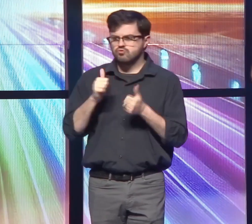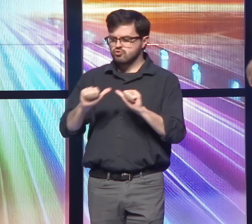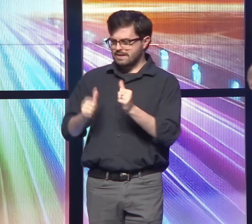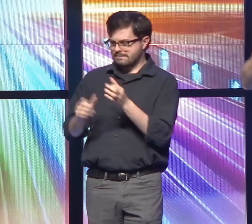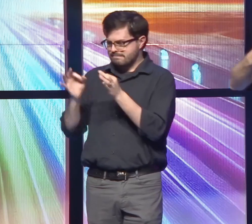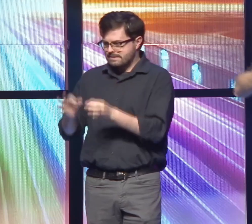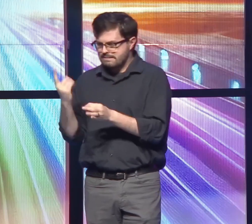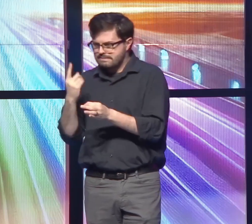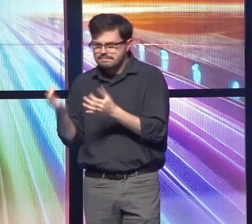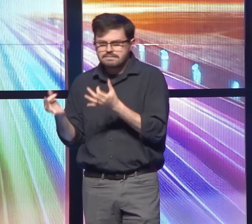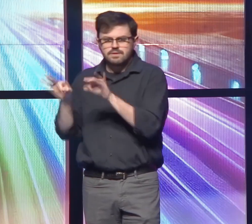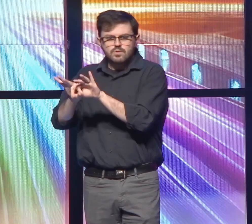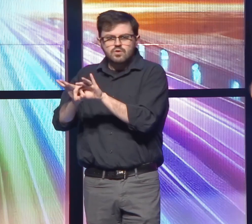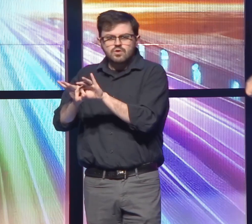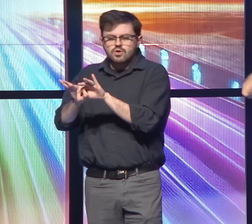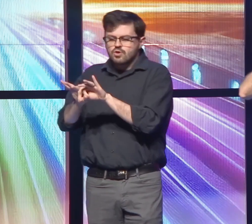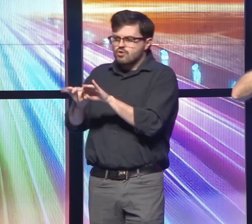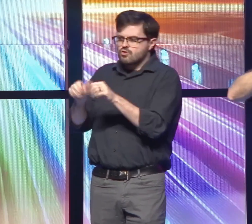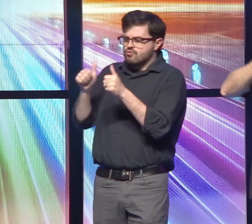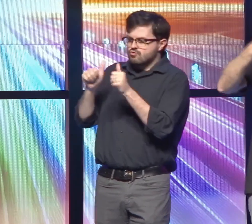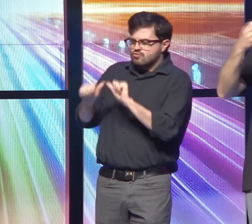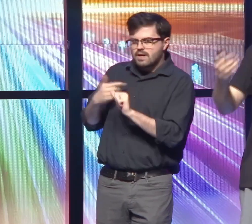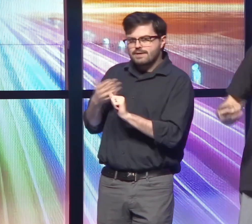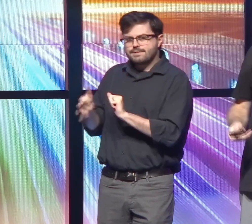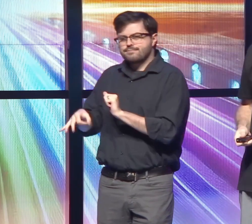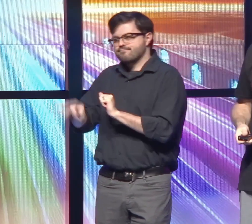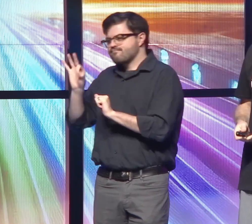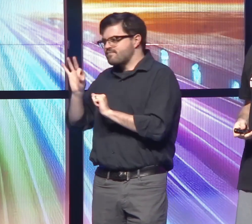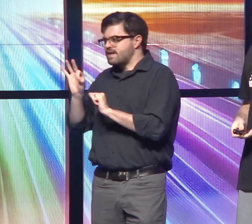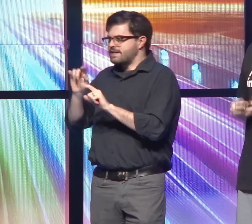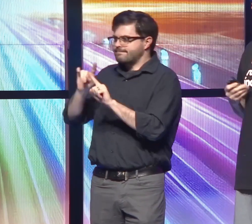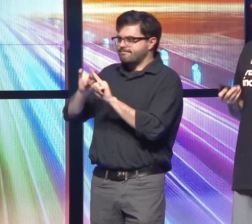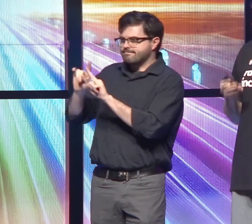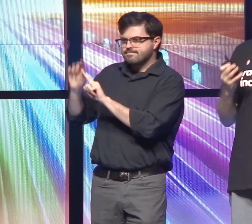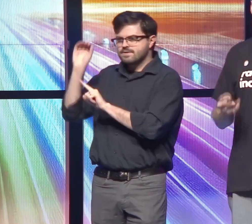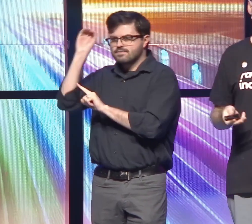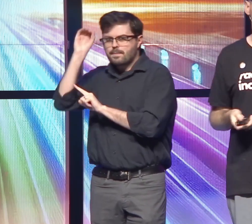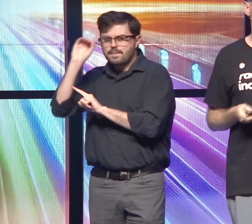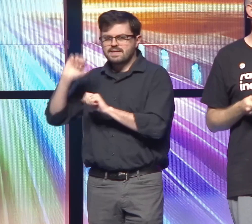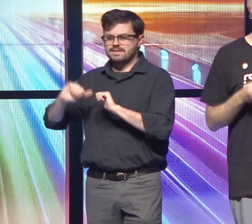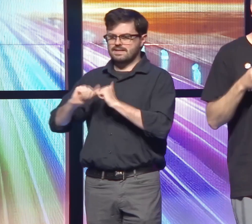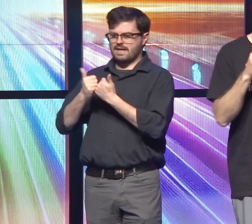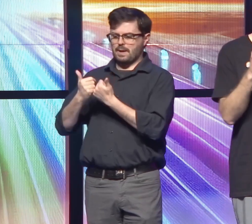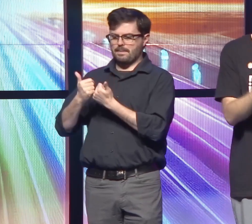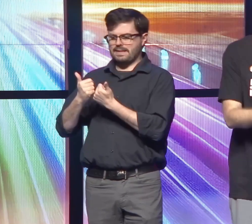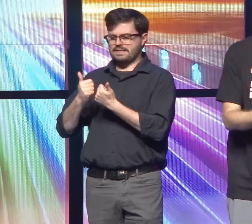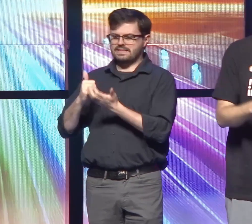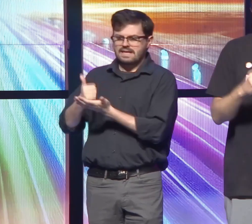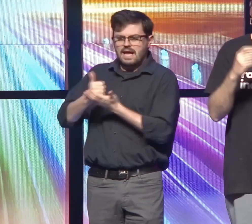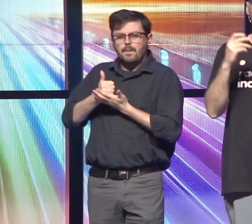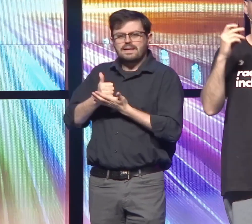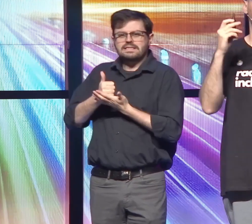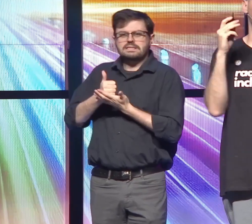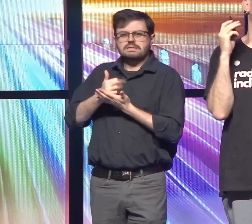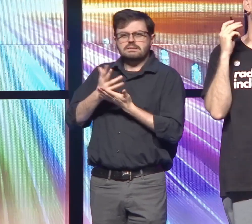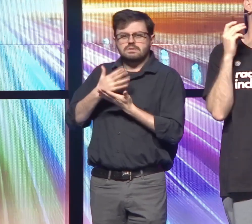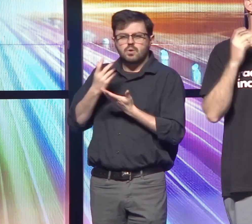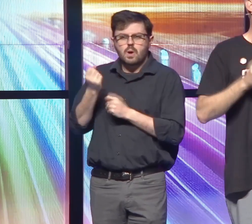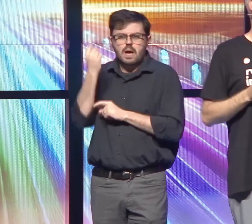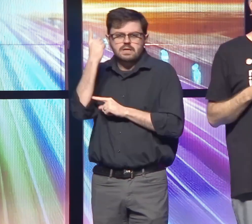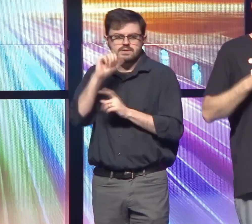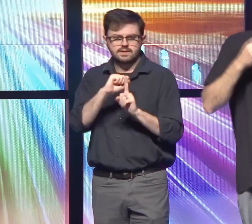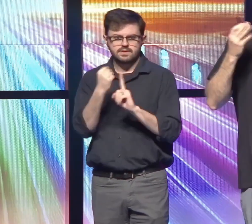some opinions that are in alignment, right? To help us get a better understanding of the situation. So maybe we get a medical diagnosis,